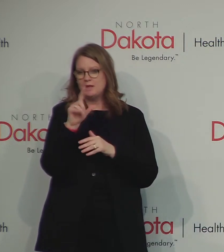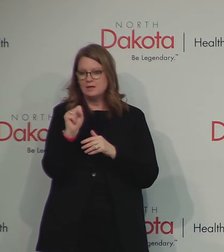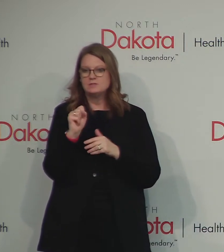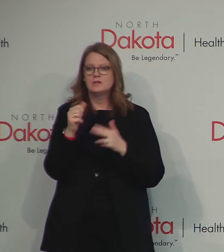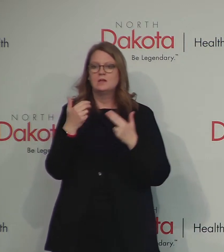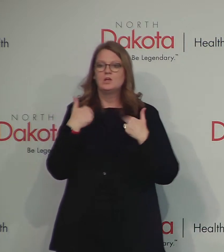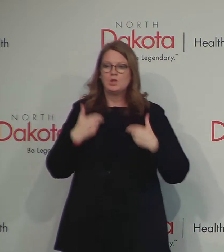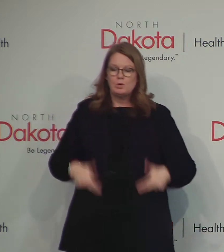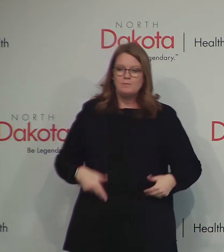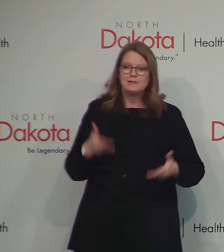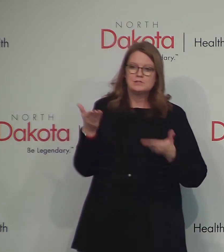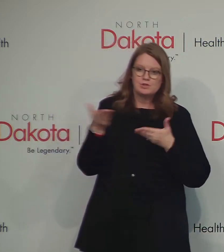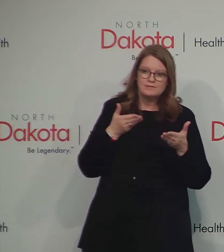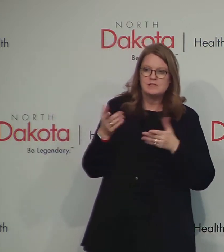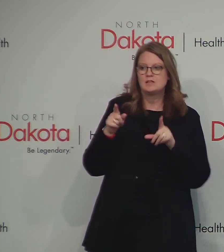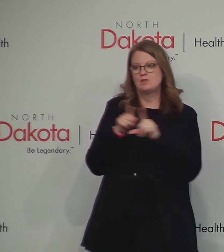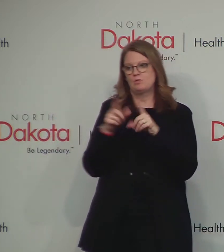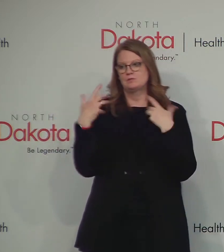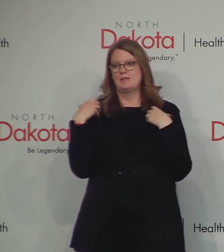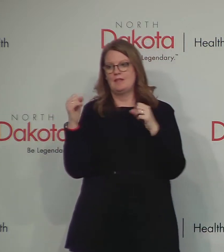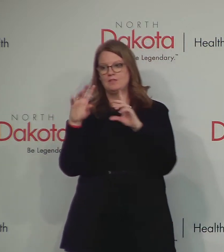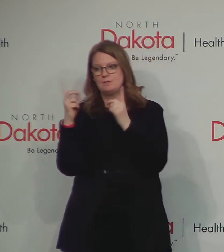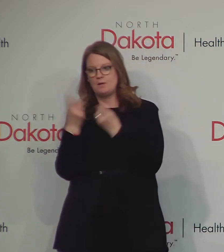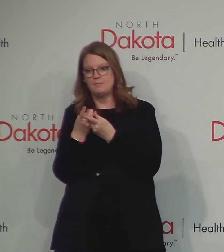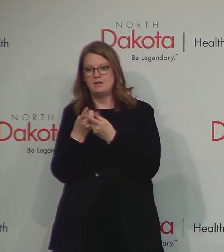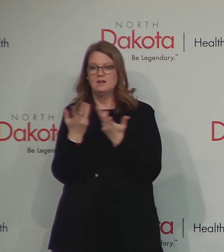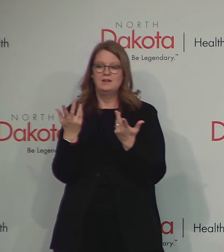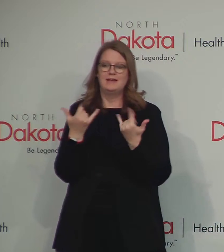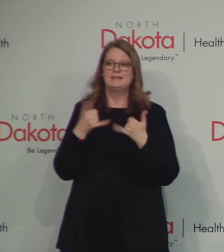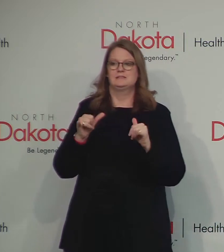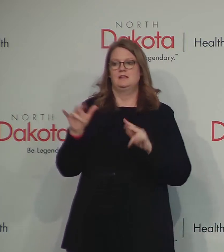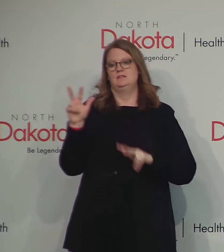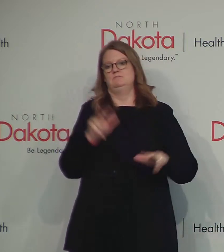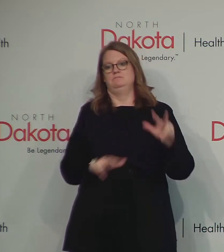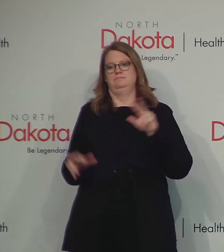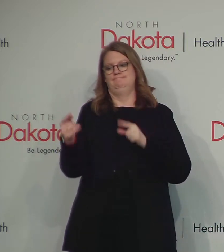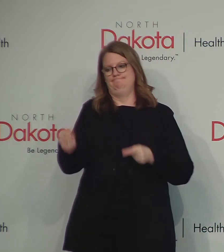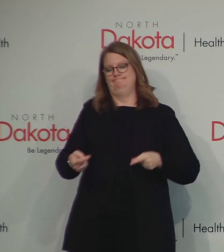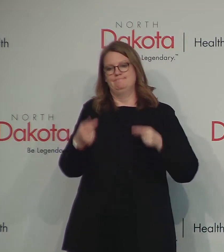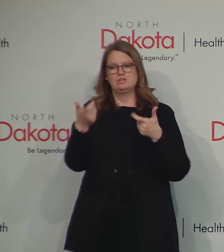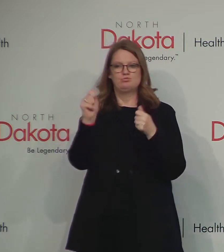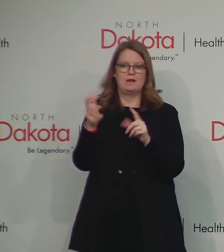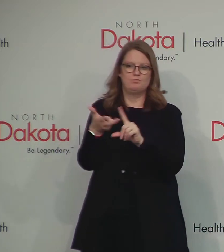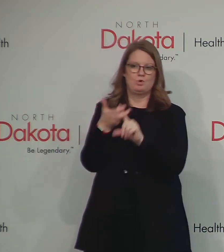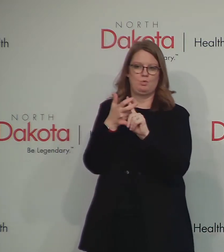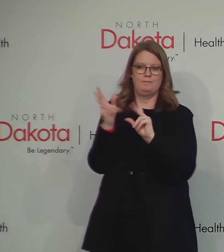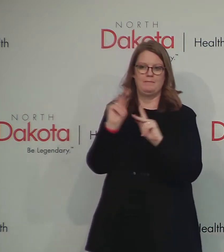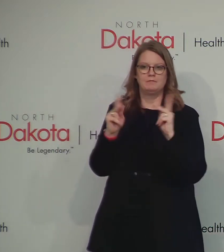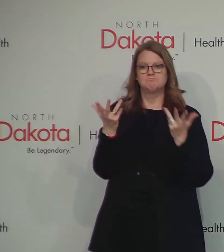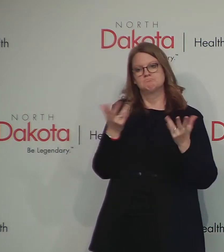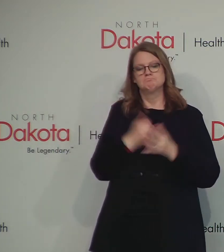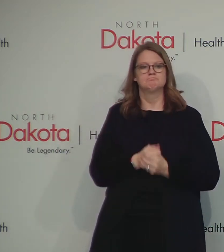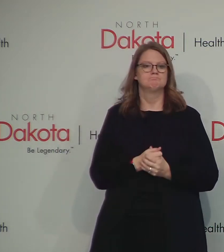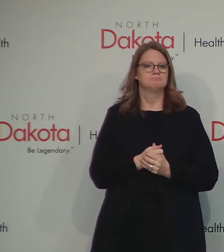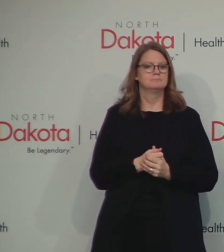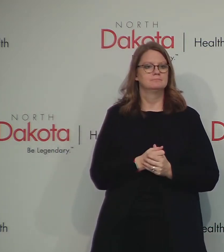department, and some of that uncertainty makes it a challenging time to do executive recruiting. I'll just leave it at that.